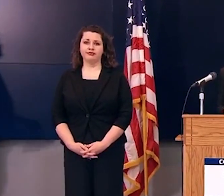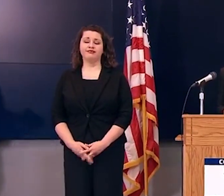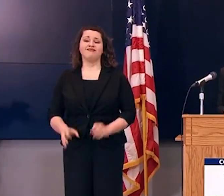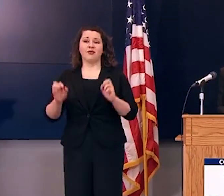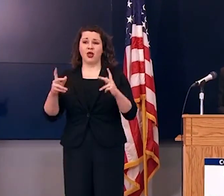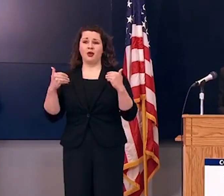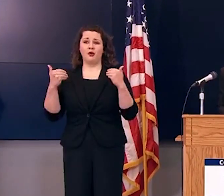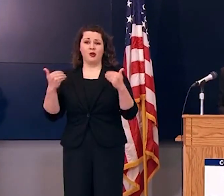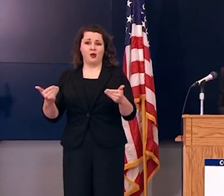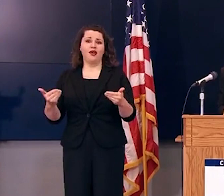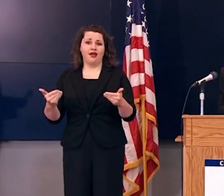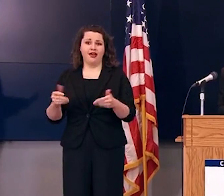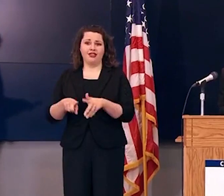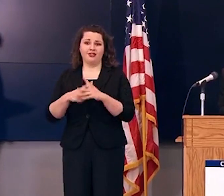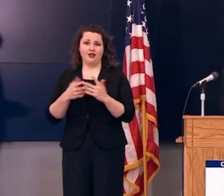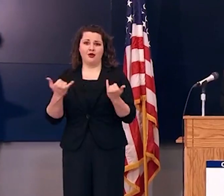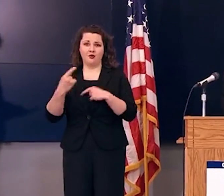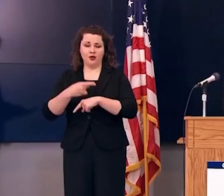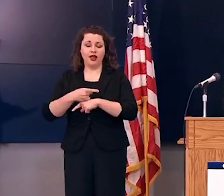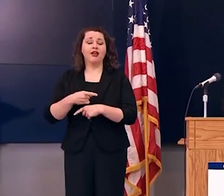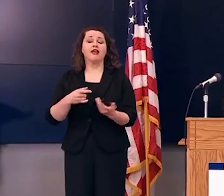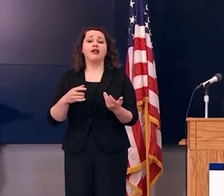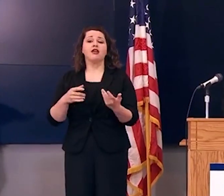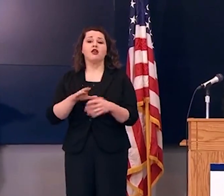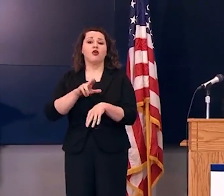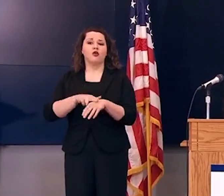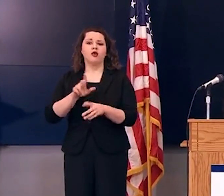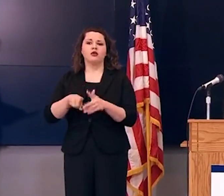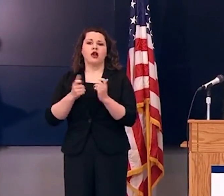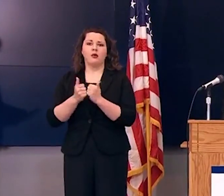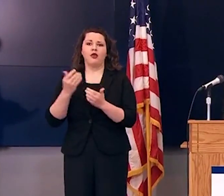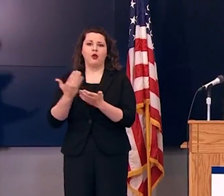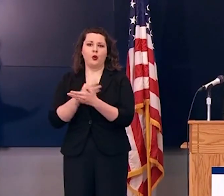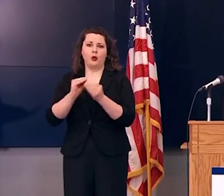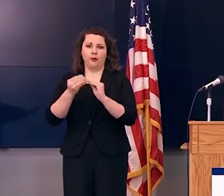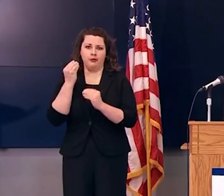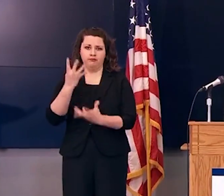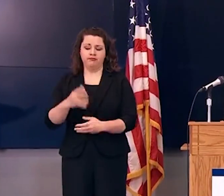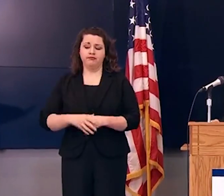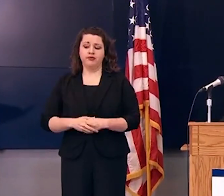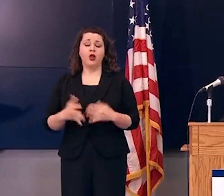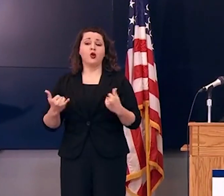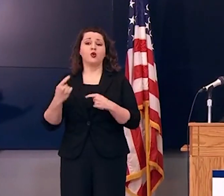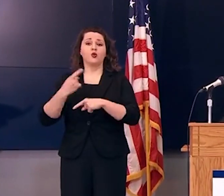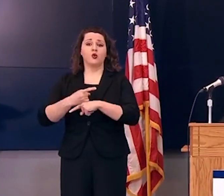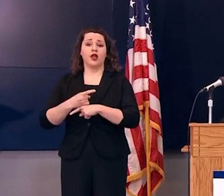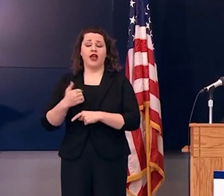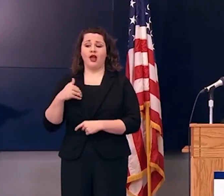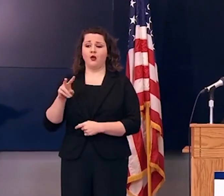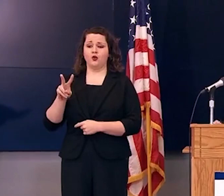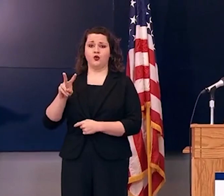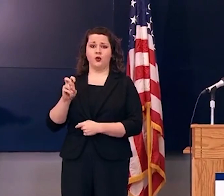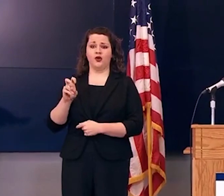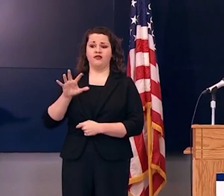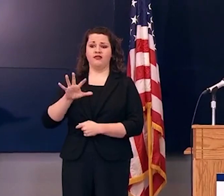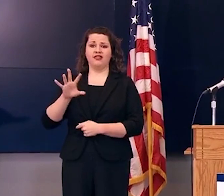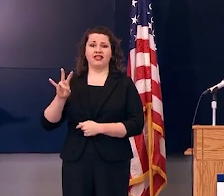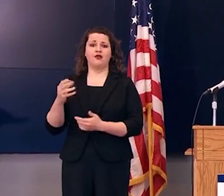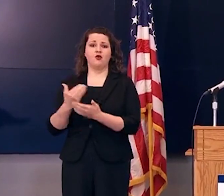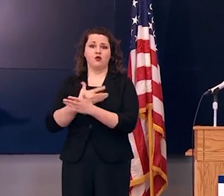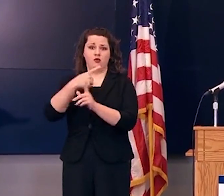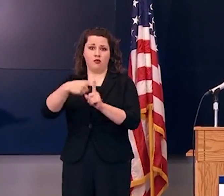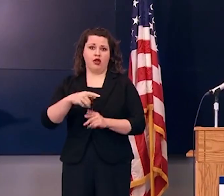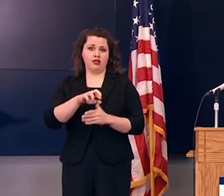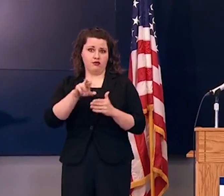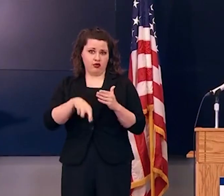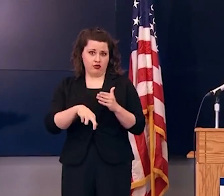Okay, we'll go ahead and get this started this morning, and of course we'll start with an update on the numbers. Today, we had 257 new